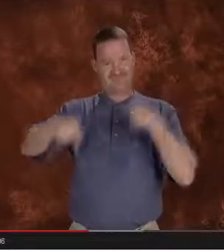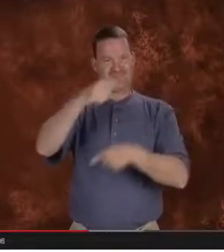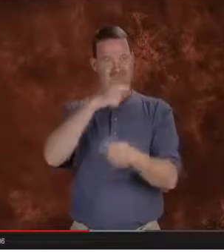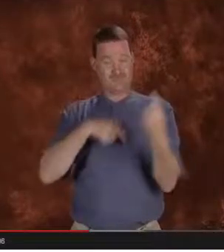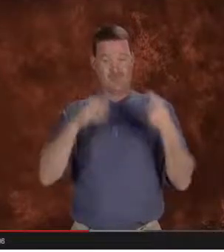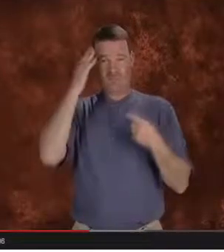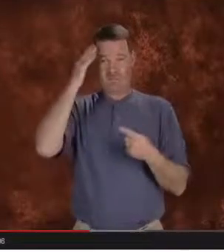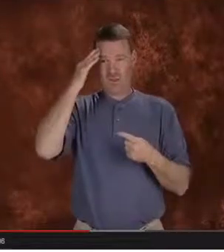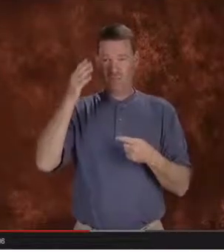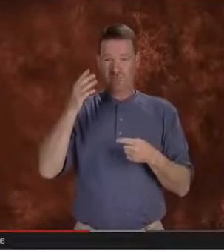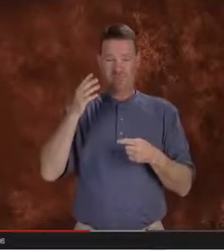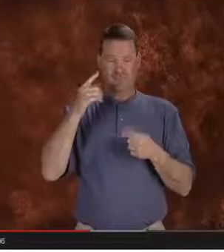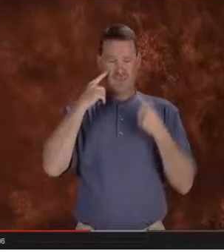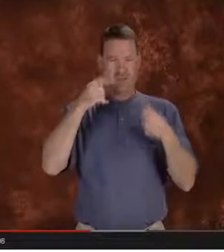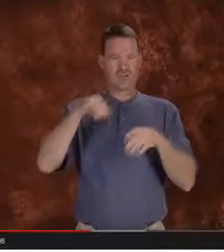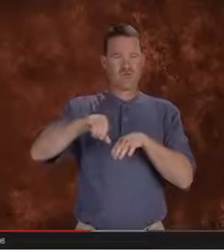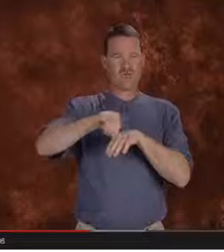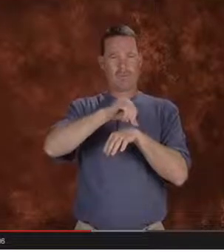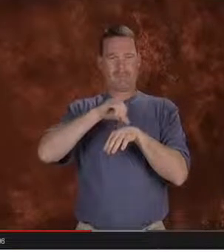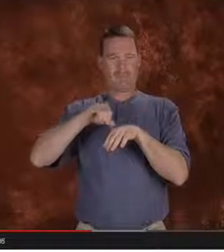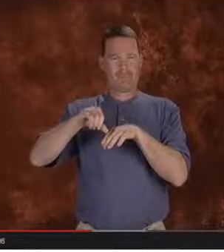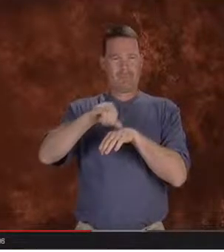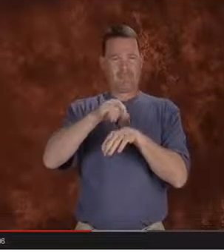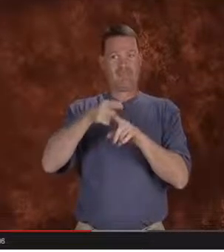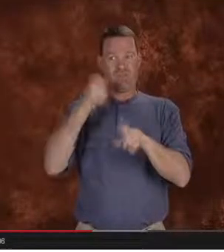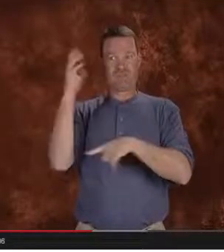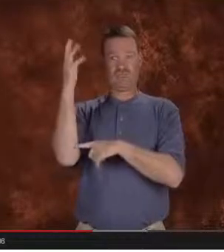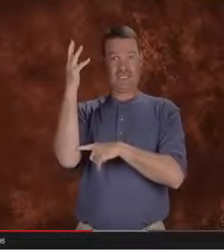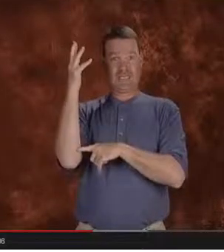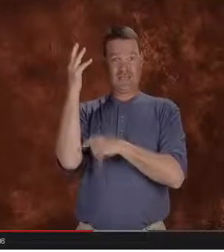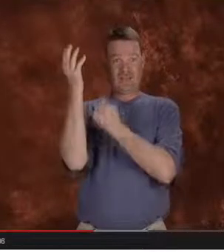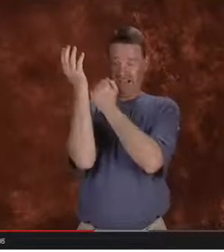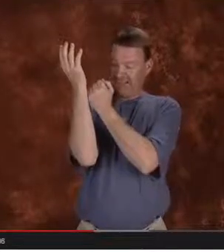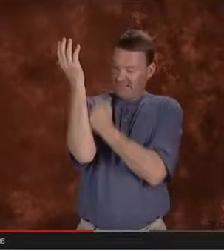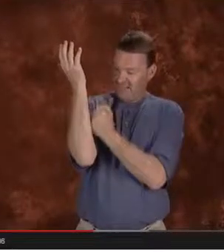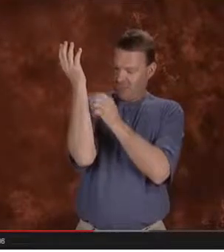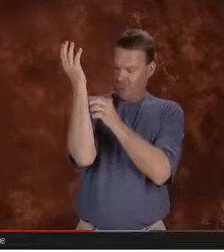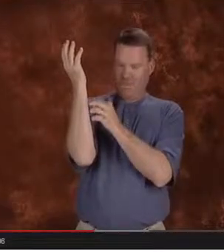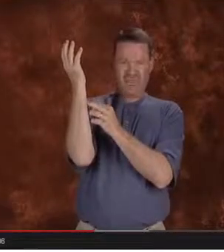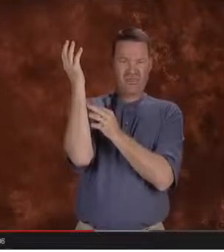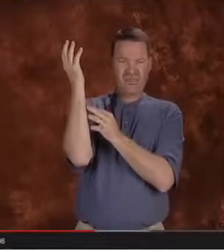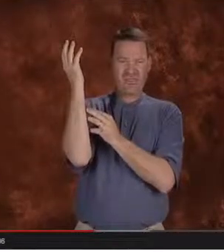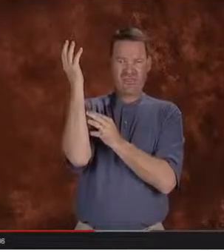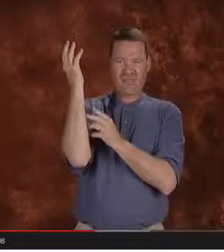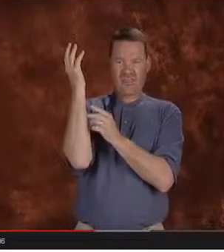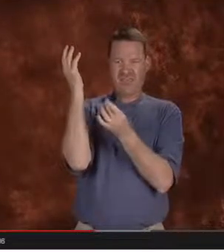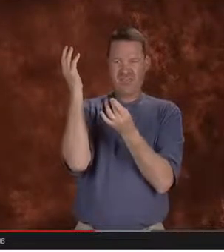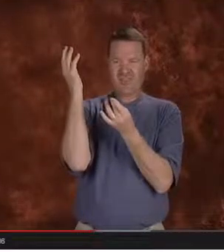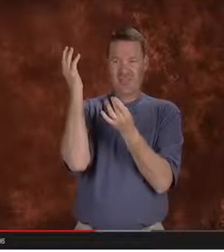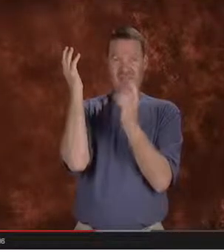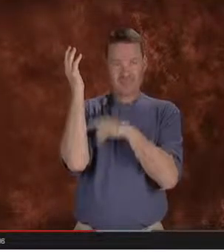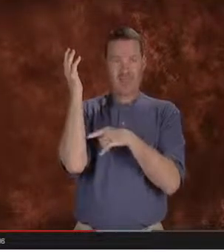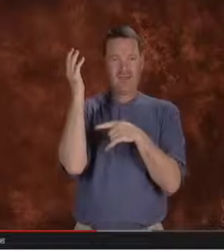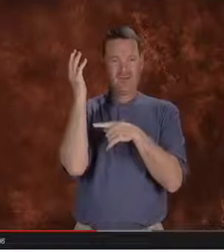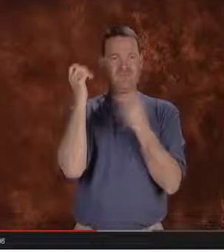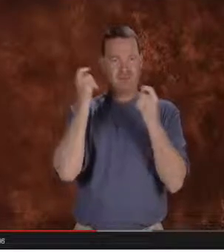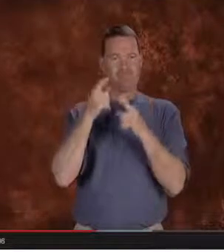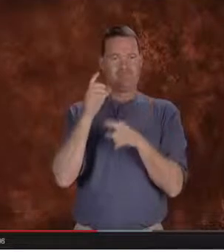So it's interesting to see how everything cycles. We get our oxygen from plants, and plants get their carbon dioxide from us.